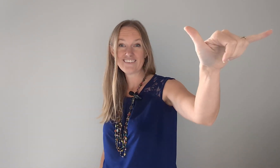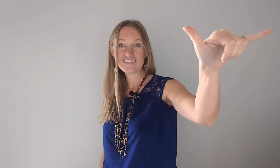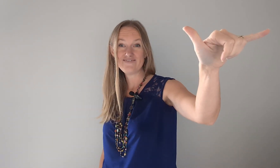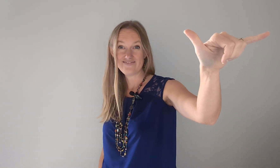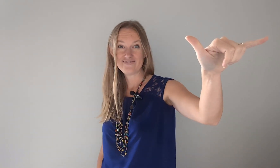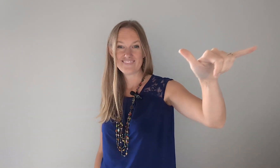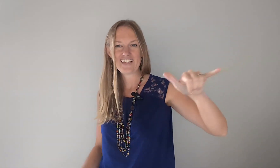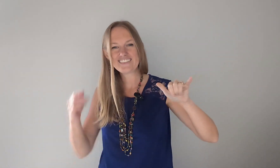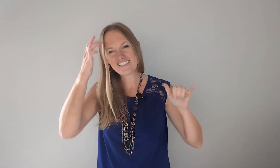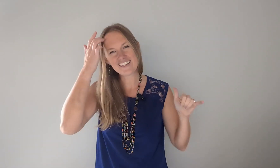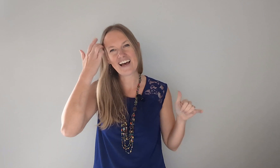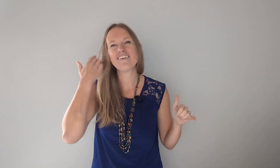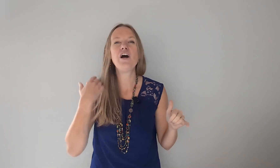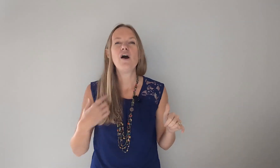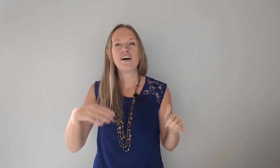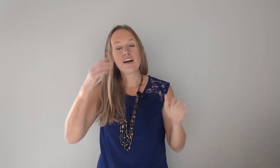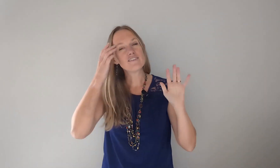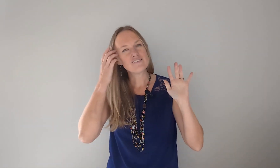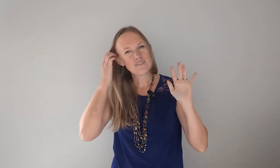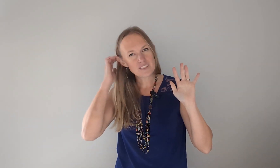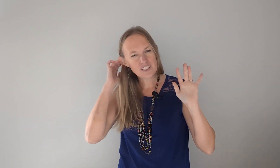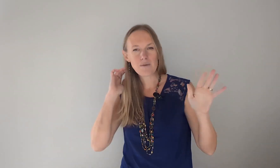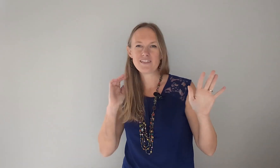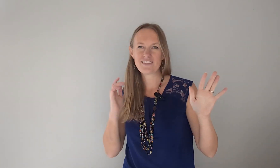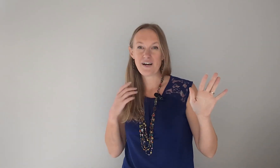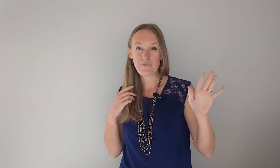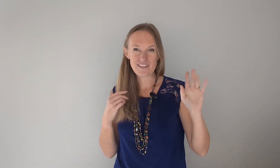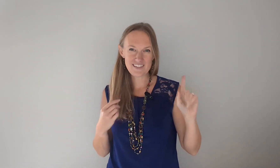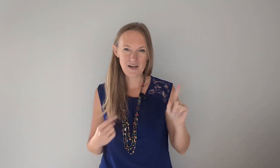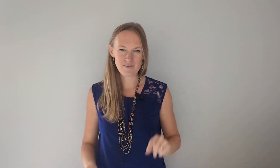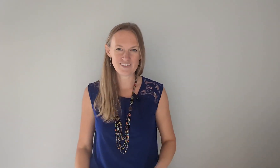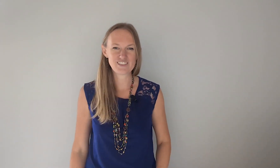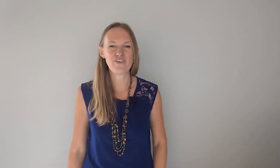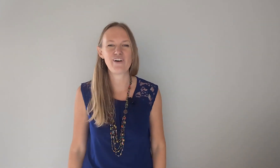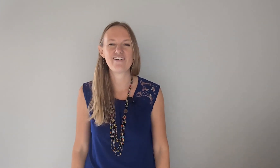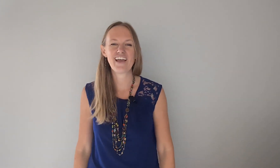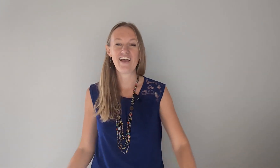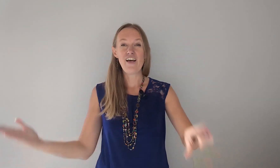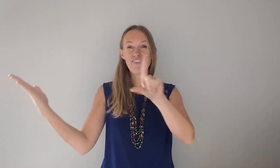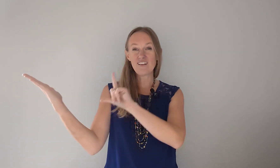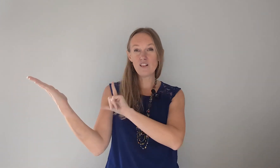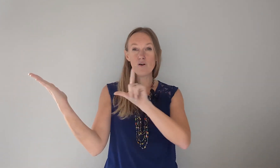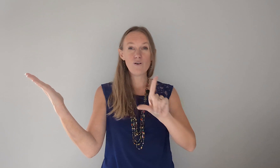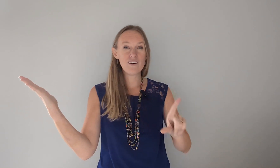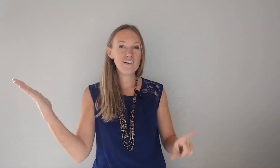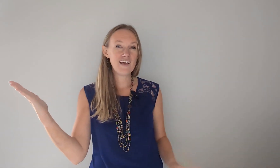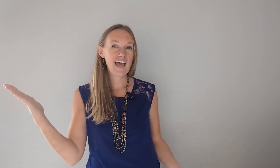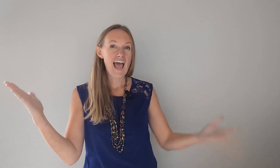out. Okay, let's try that, not from the top of the song, but the top of verse 4. Okay, the Lord